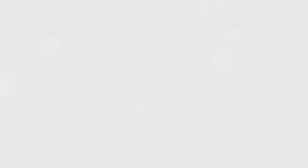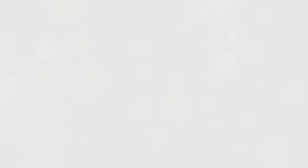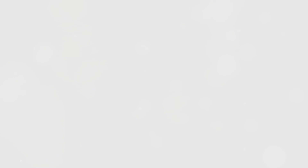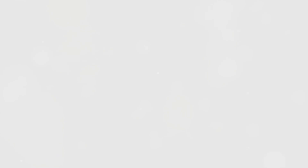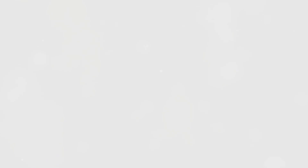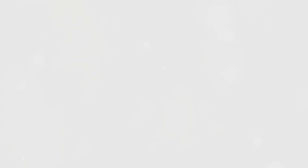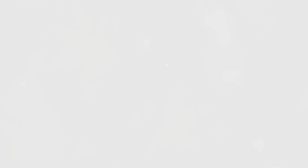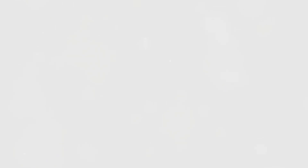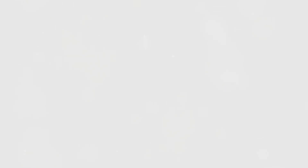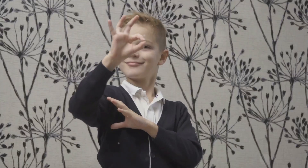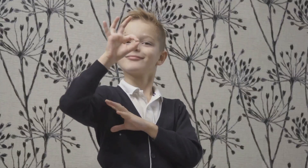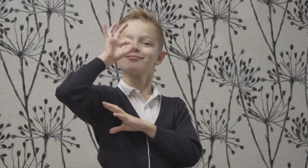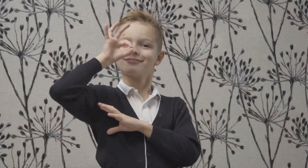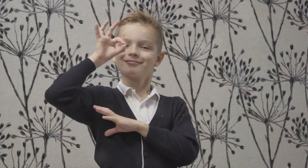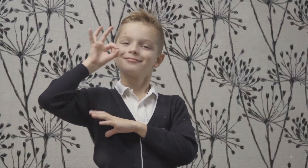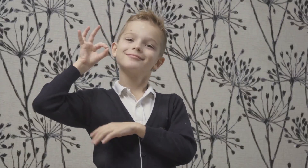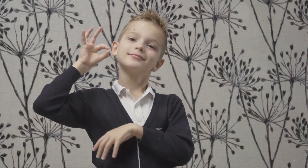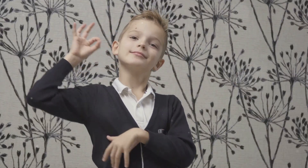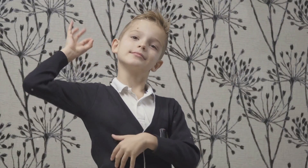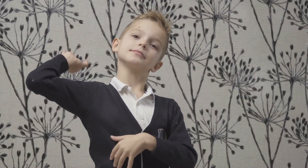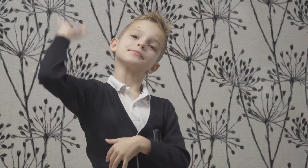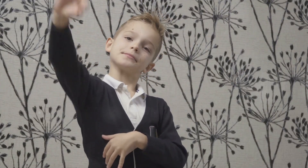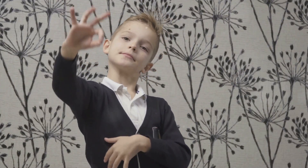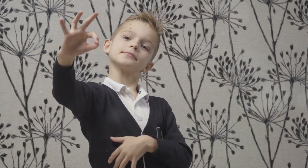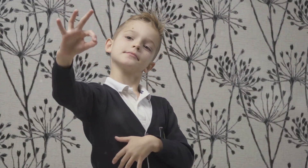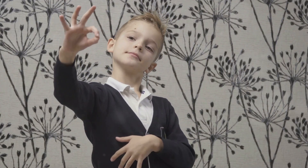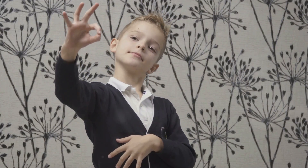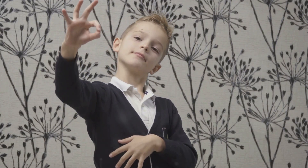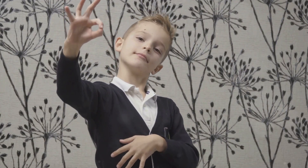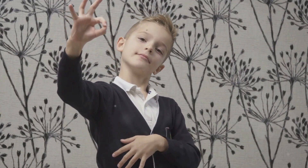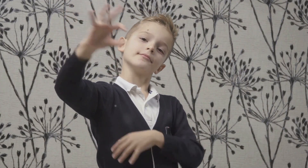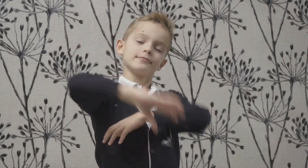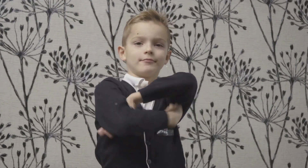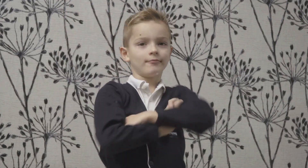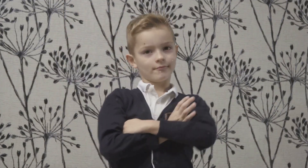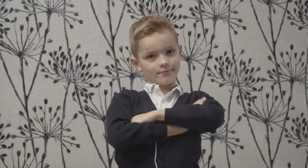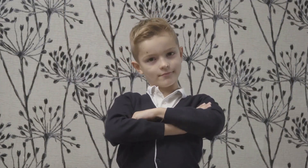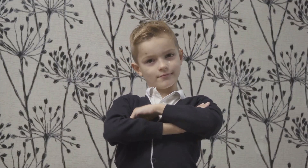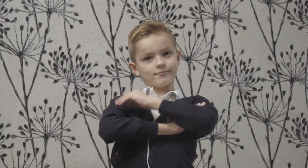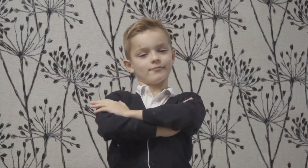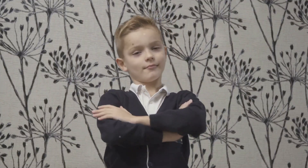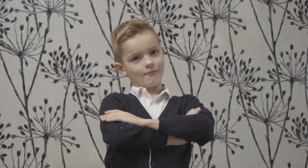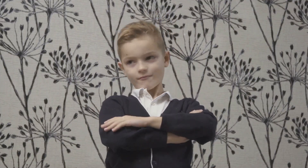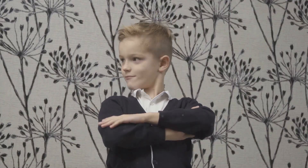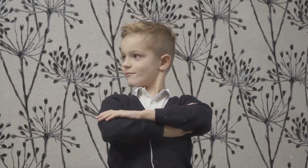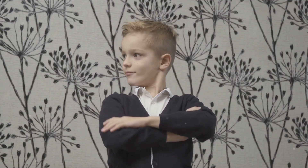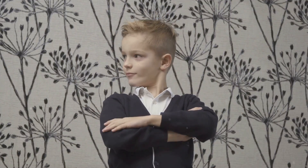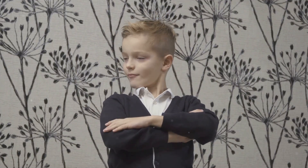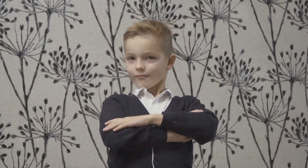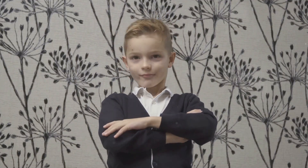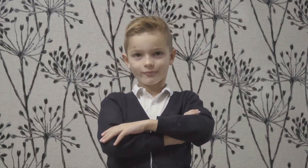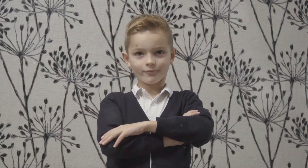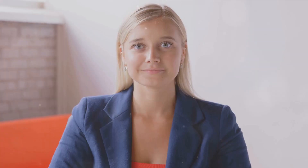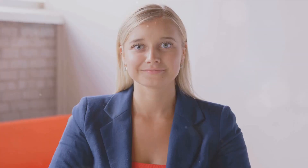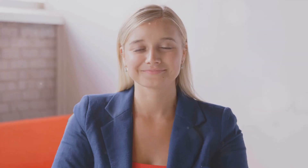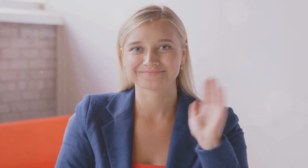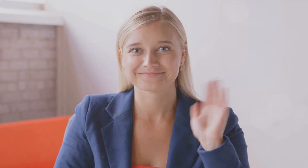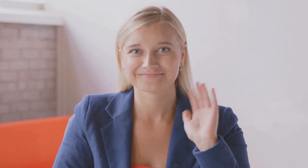from a statement. Similarly, a furrowed brow might indicate confusion, while a smile expresses happiness. These expressions